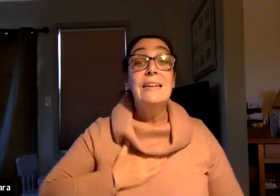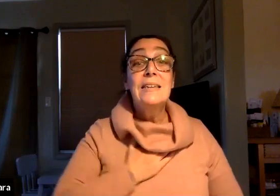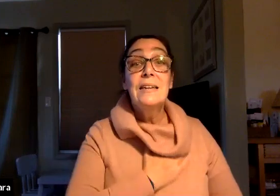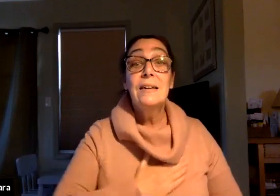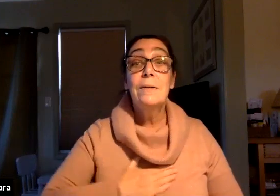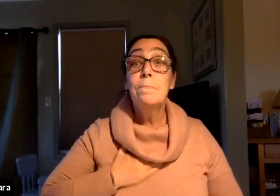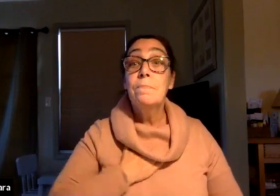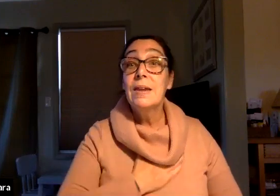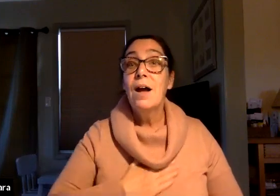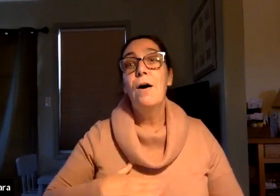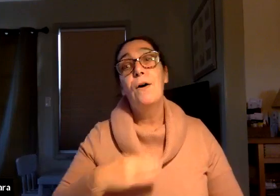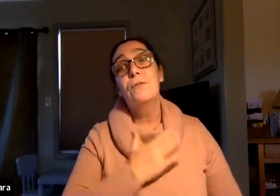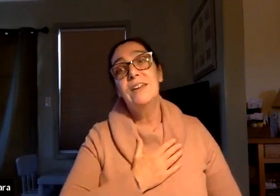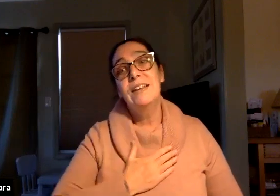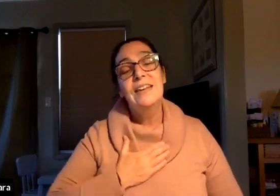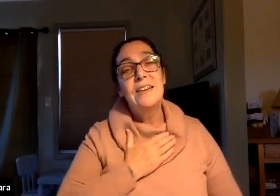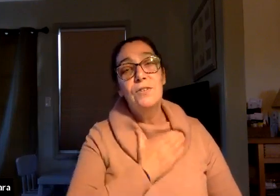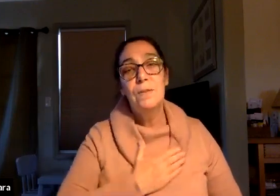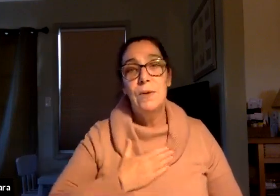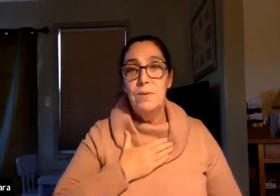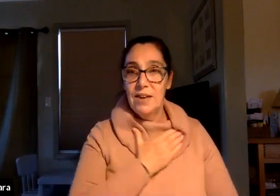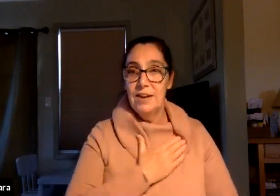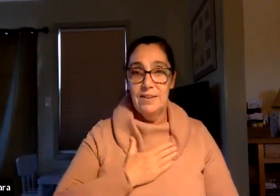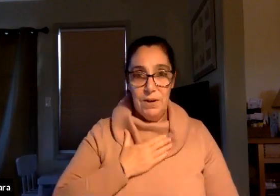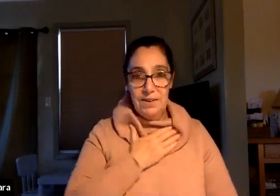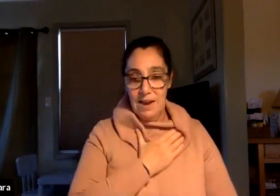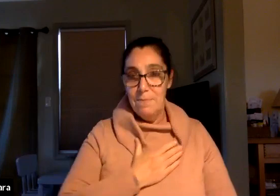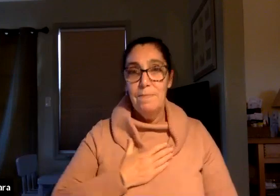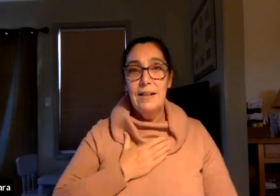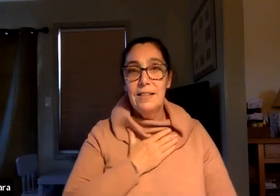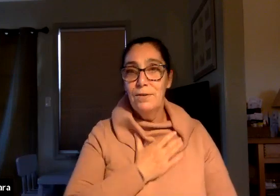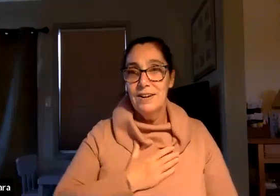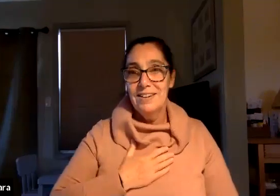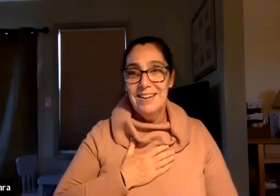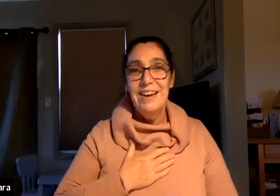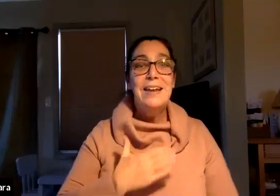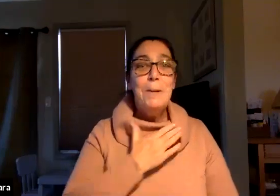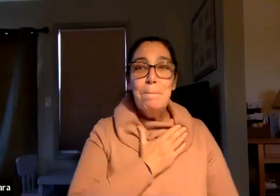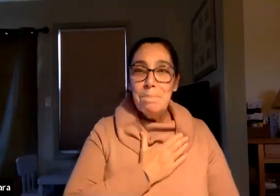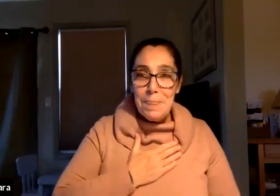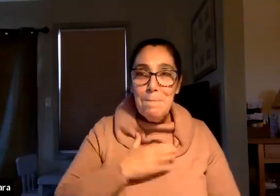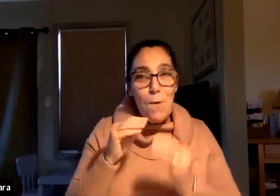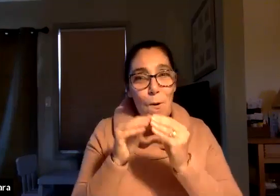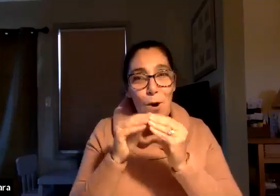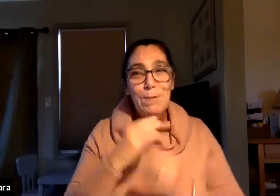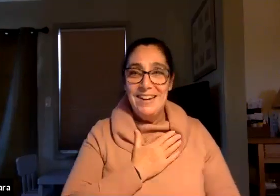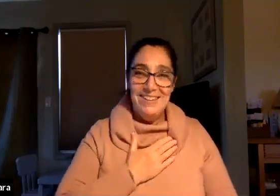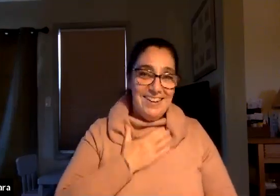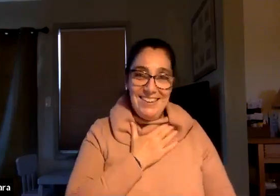Please. Oh, see, Lisa knows the baby signs because I make the little ones. More, please. Yeah,